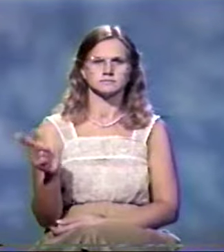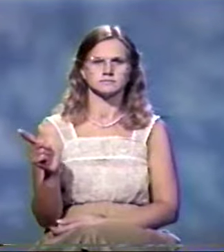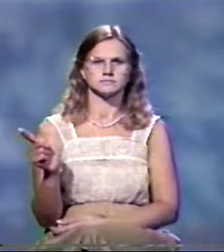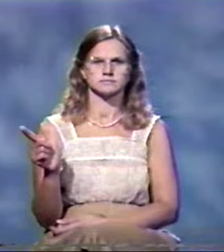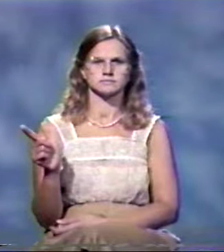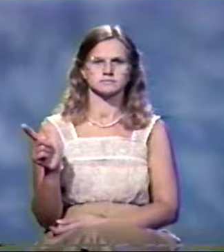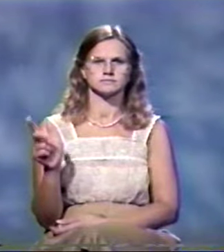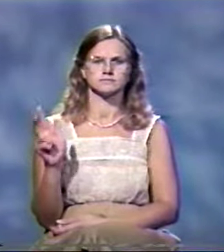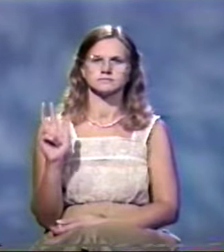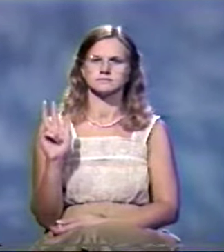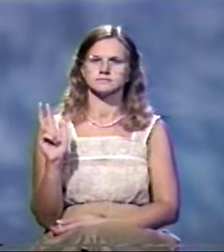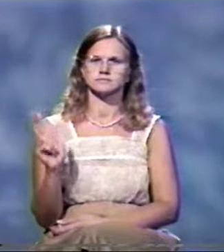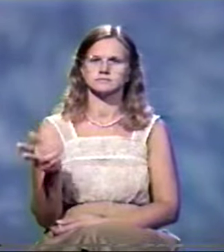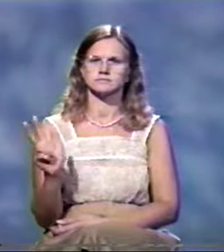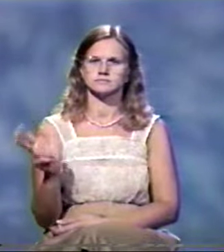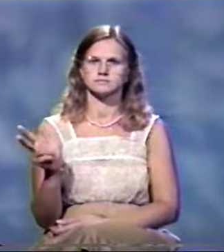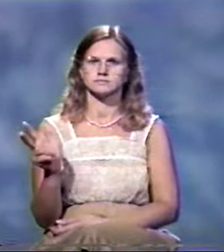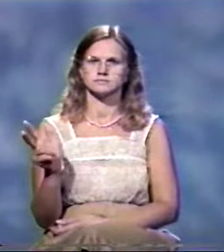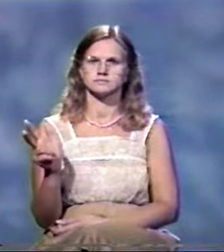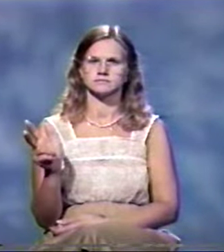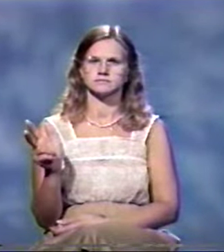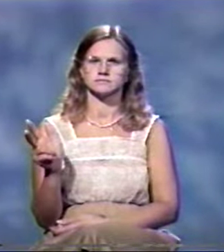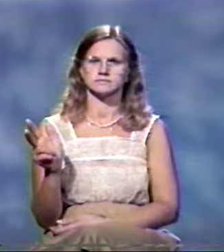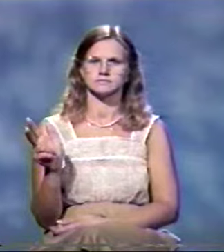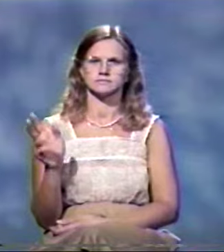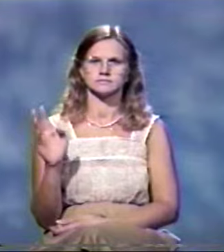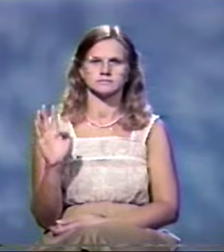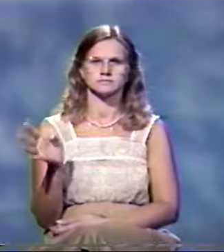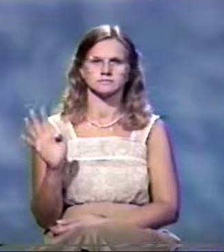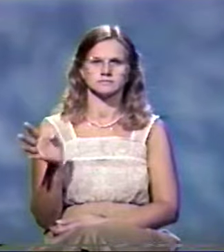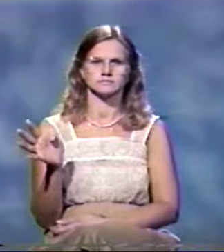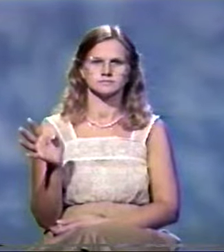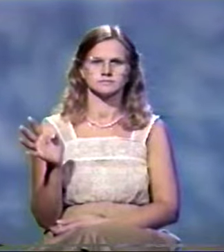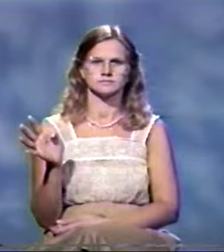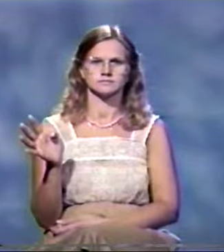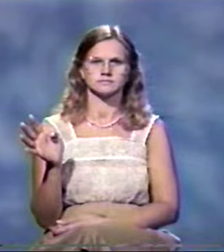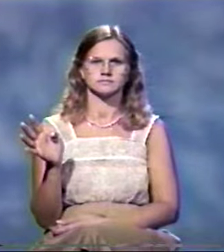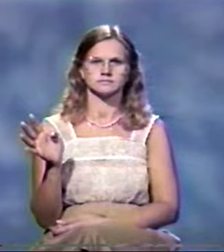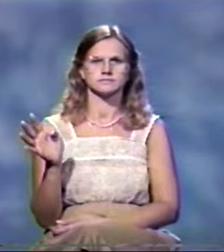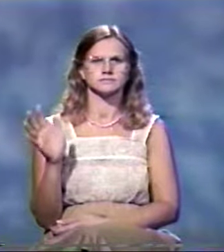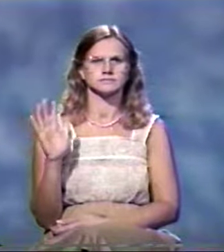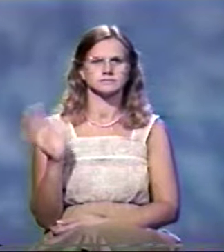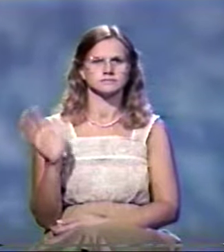20, 30, 40, 50,